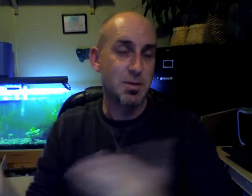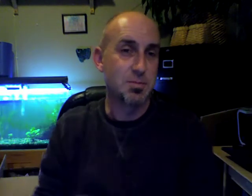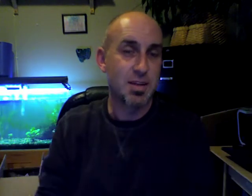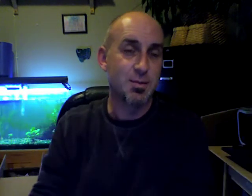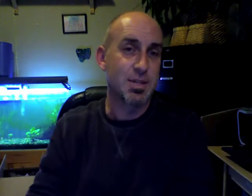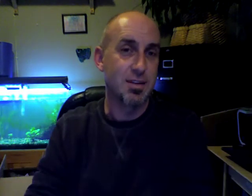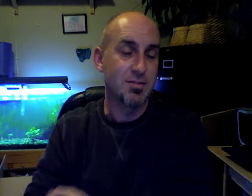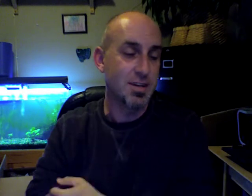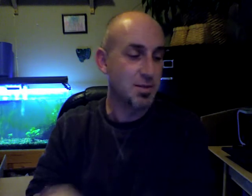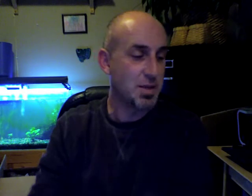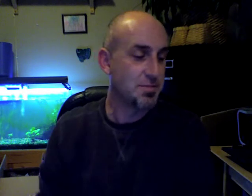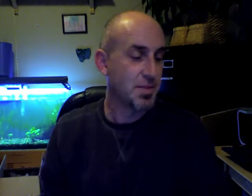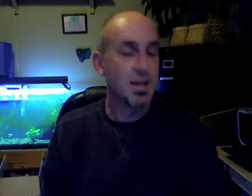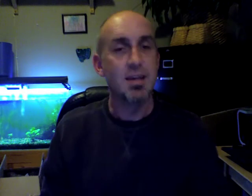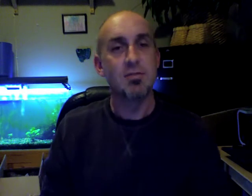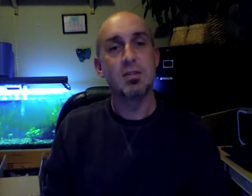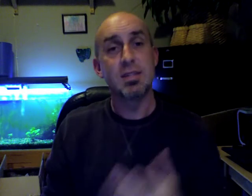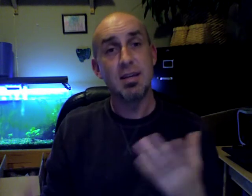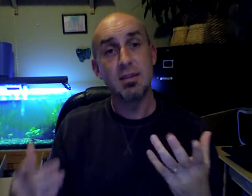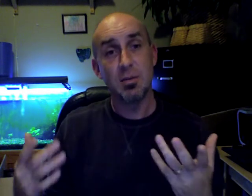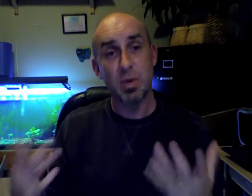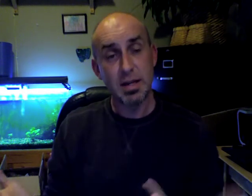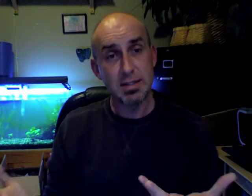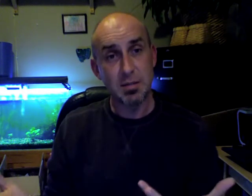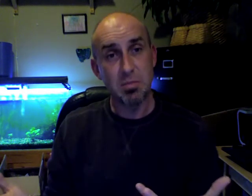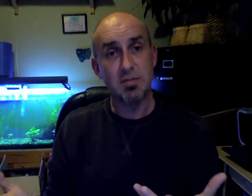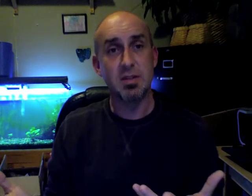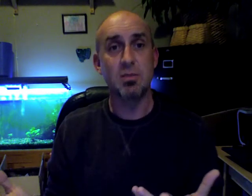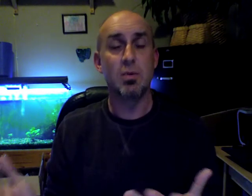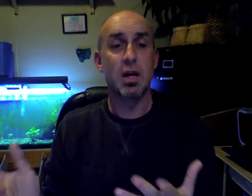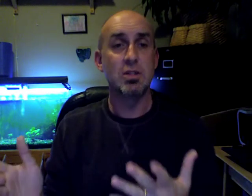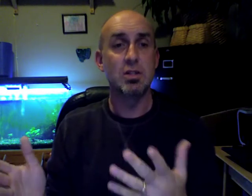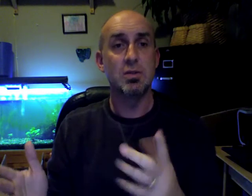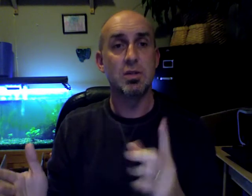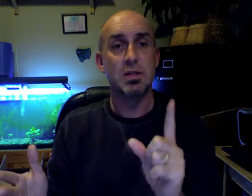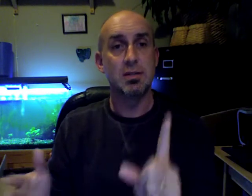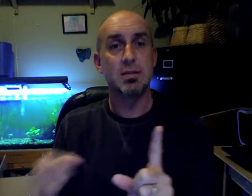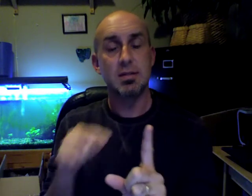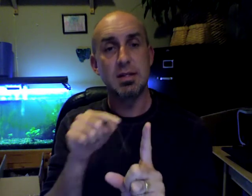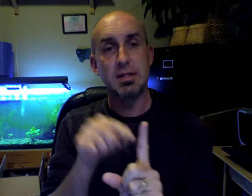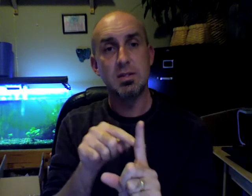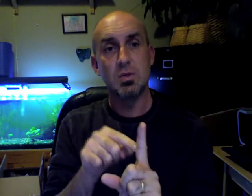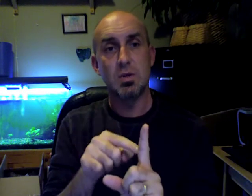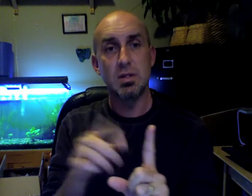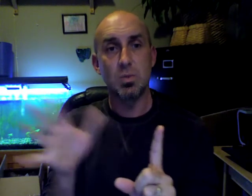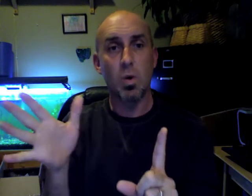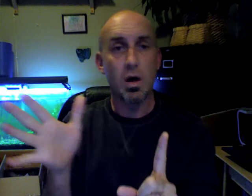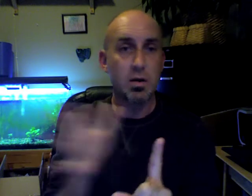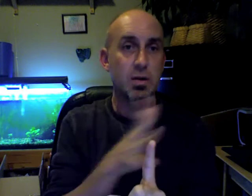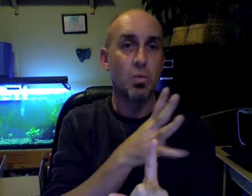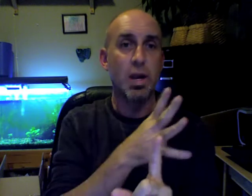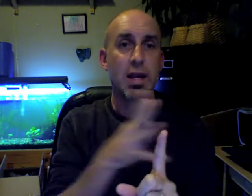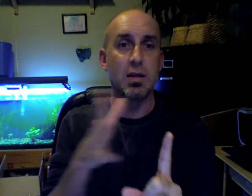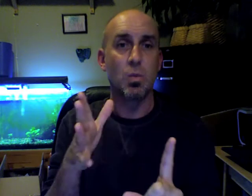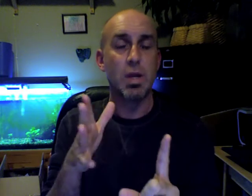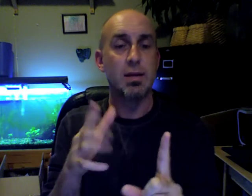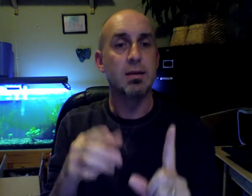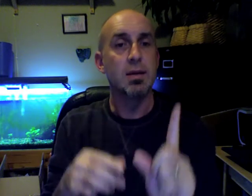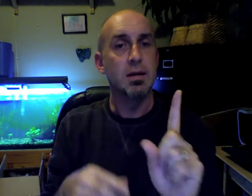I thought it was kind of funny. But for the sign that they're practicing, buffeted, what we're actually doing is, in this story, it's water and rain and wind.